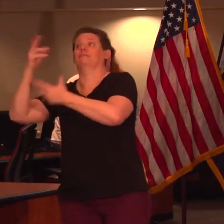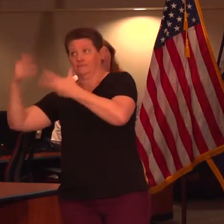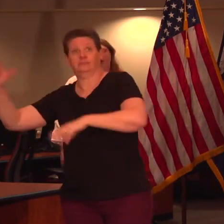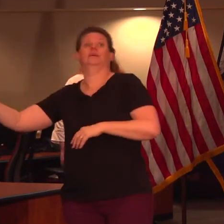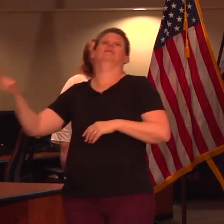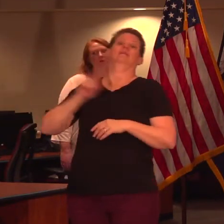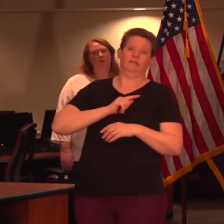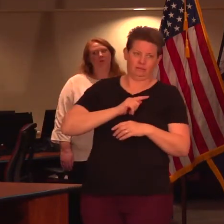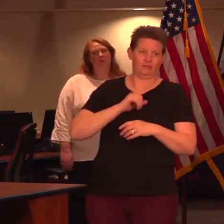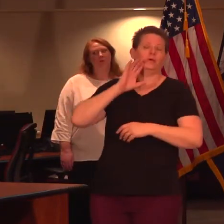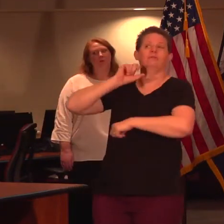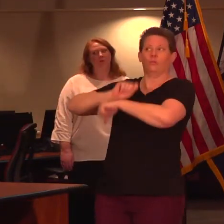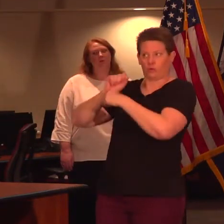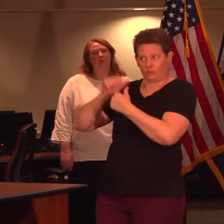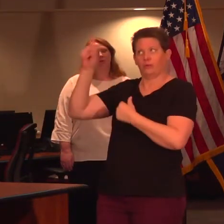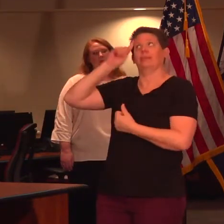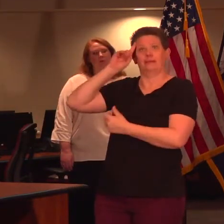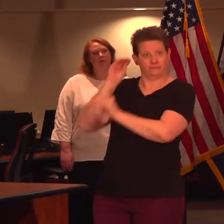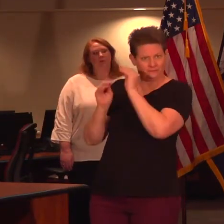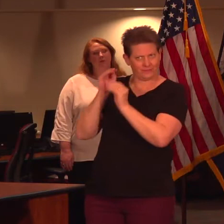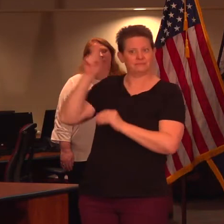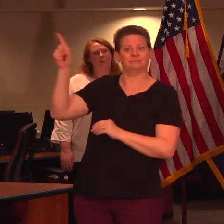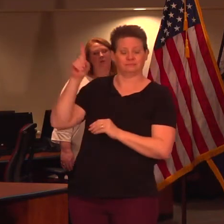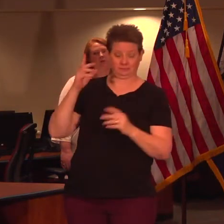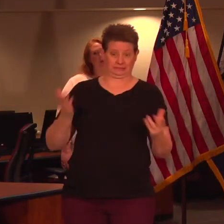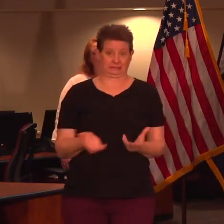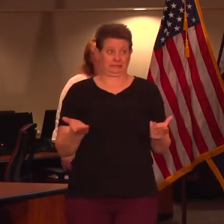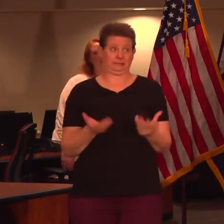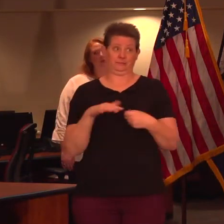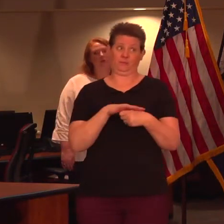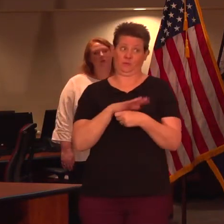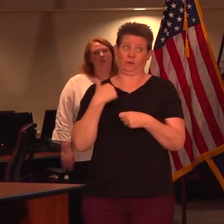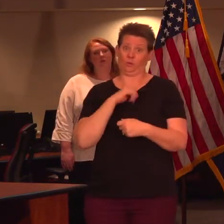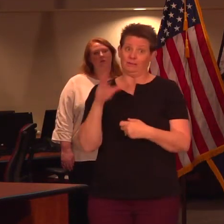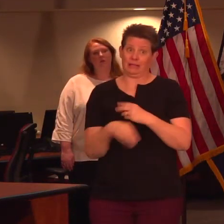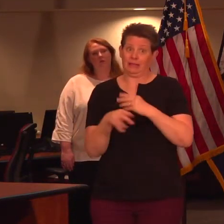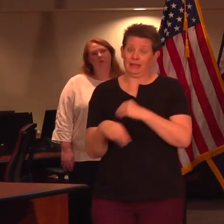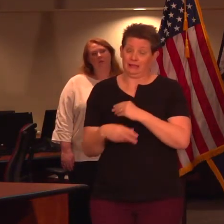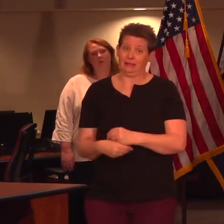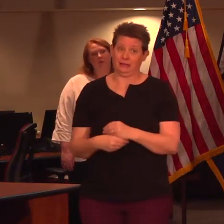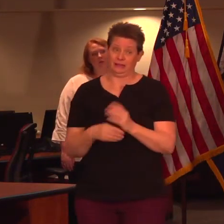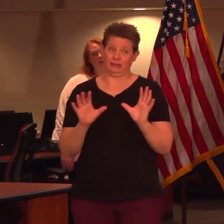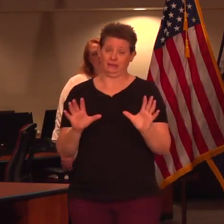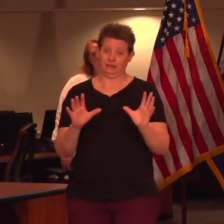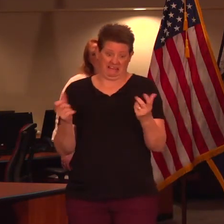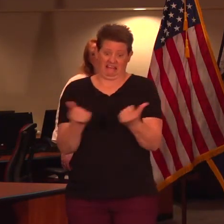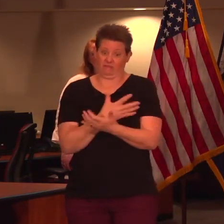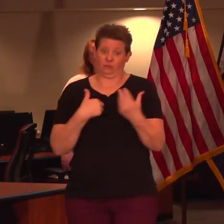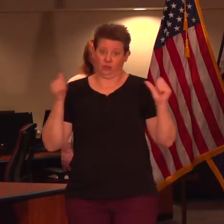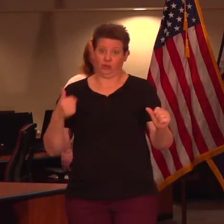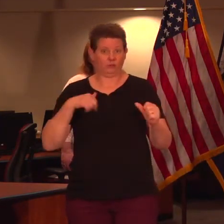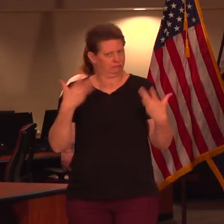with them. We think they've fixed those. We've added on at Department of Employment and Workforce every asset that we could